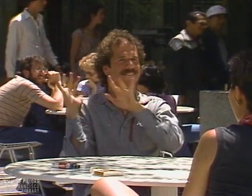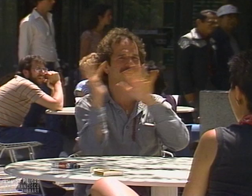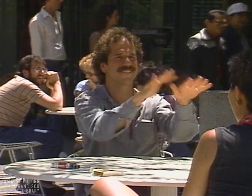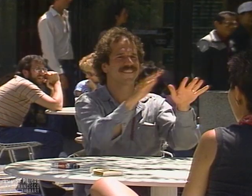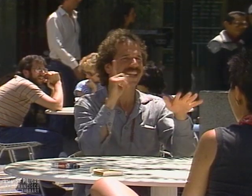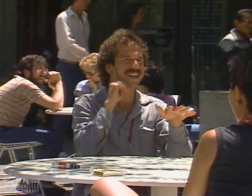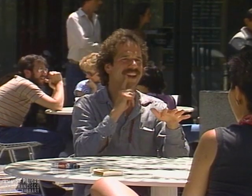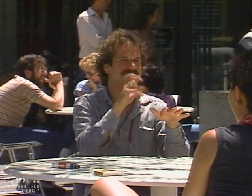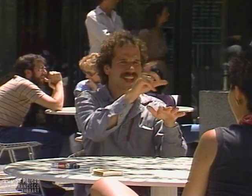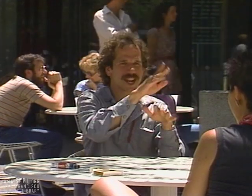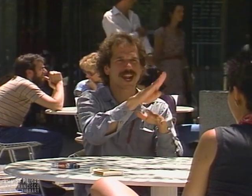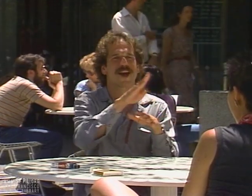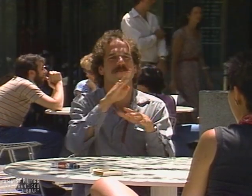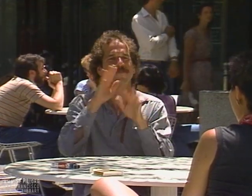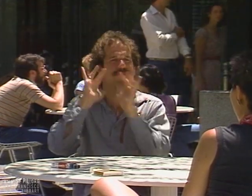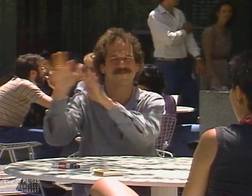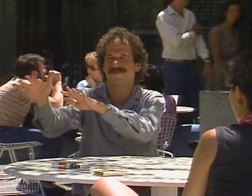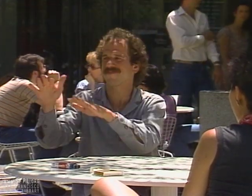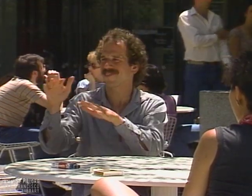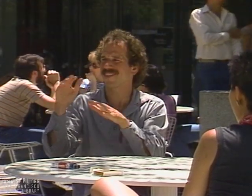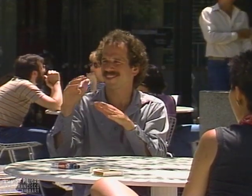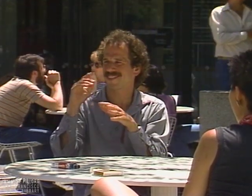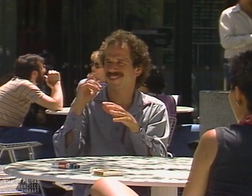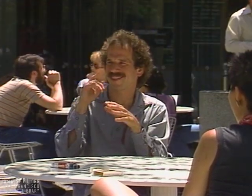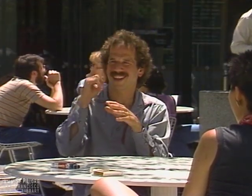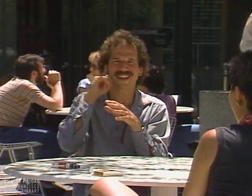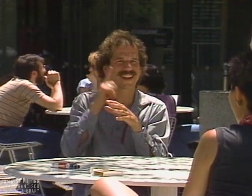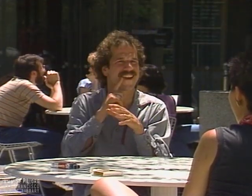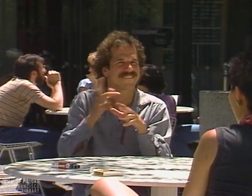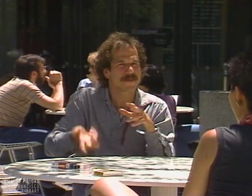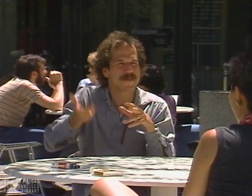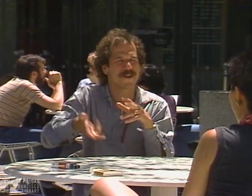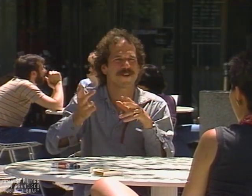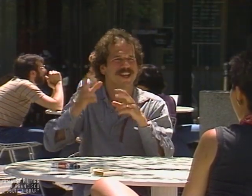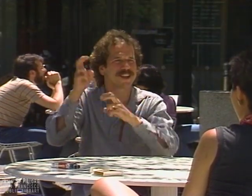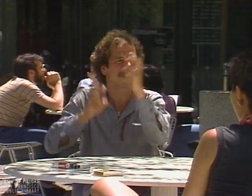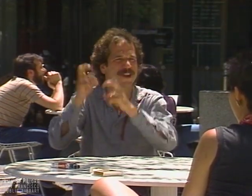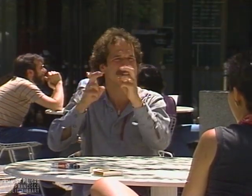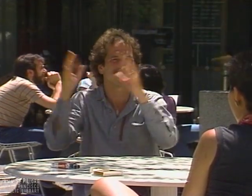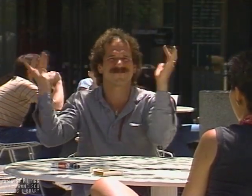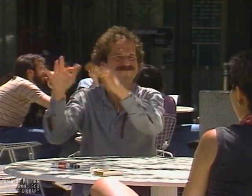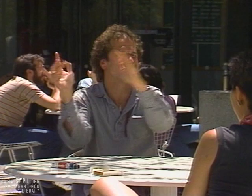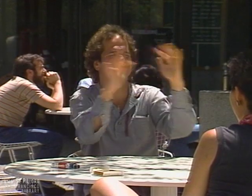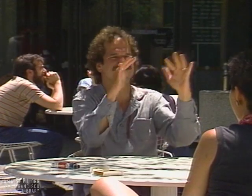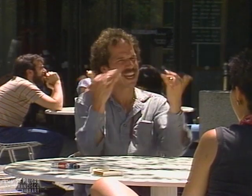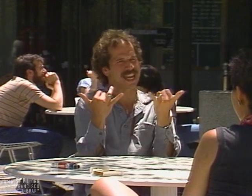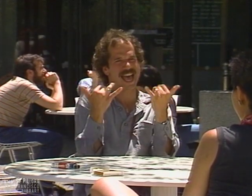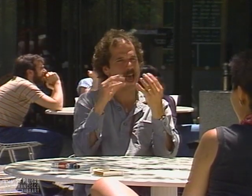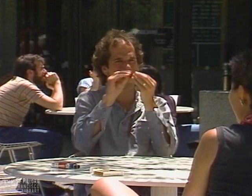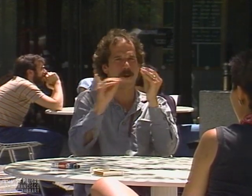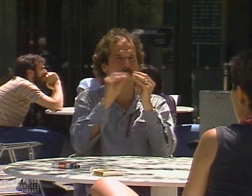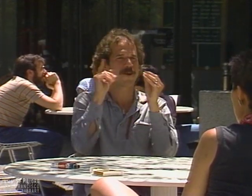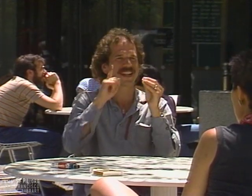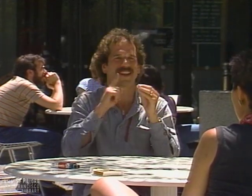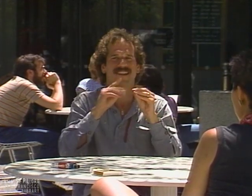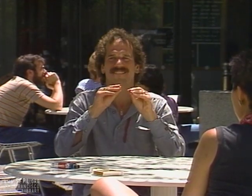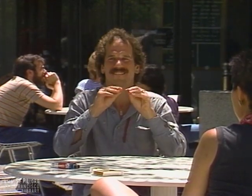people generally went to events exclusively for the deaf. Deaf clubs, bowling tournaments. Now we're everywhere, participating in public